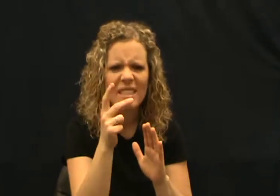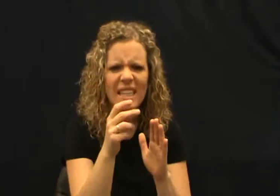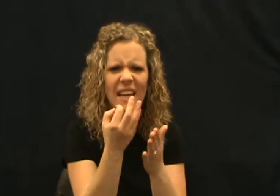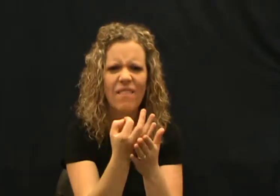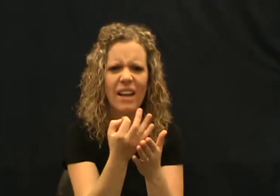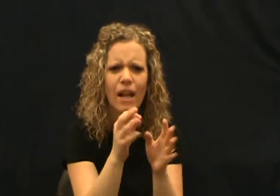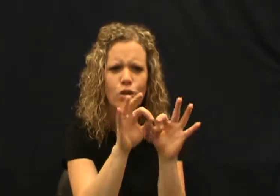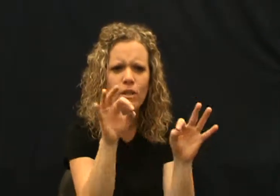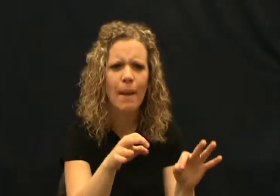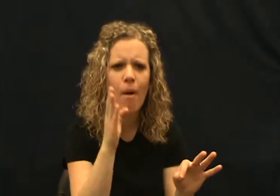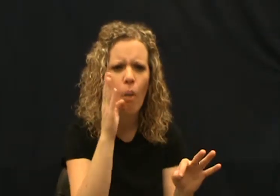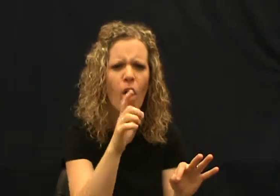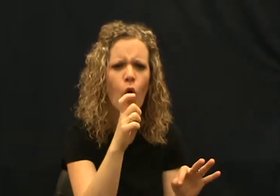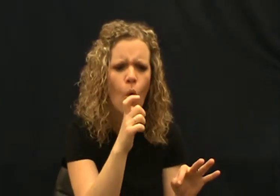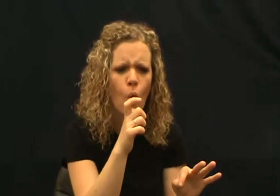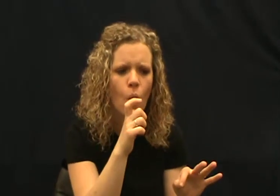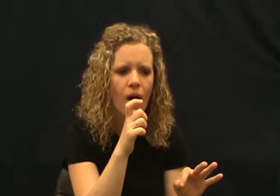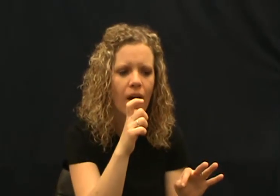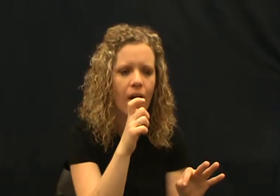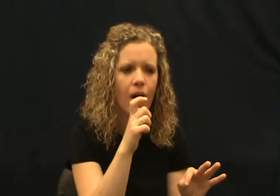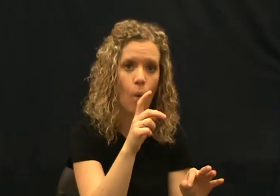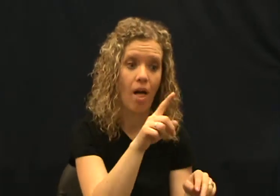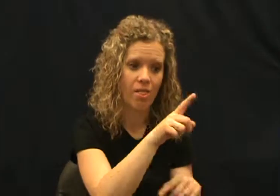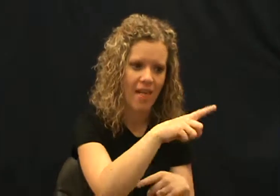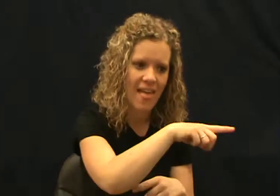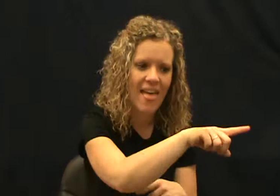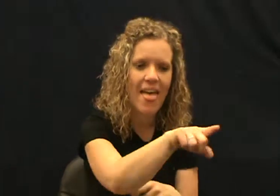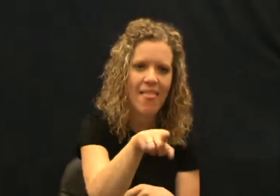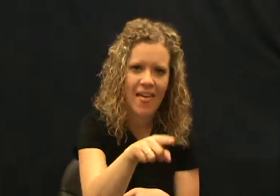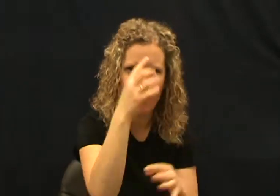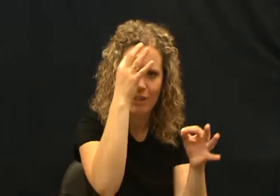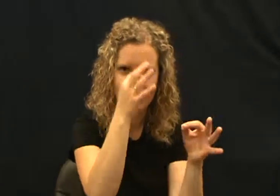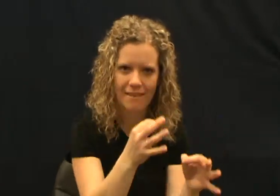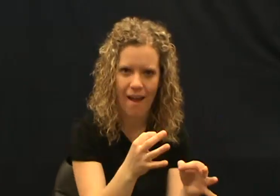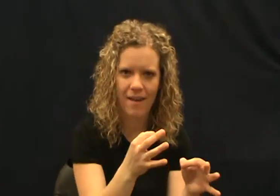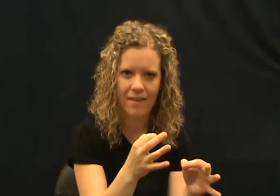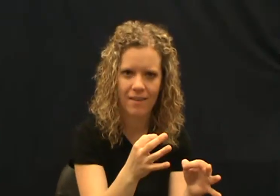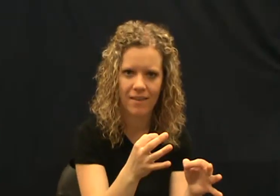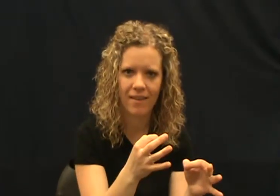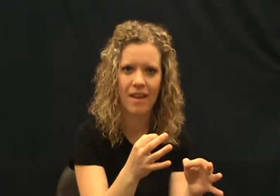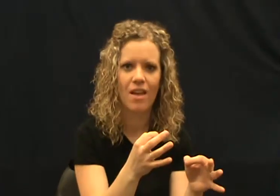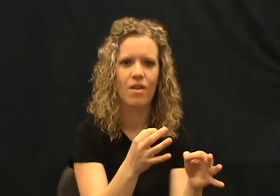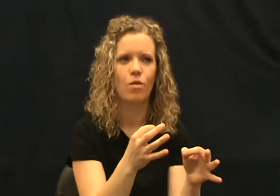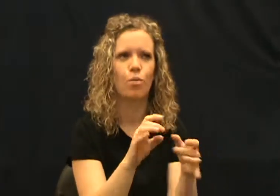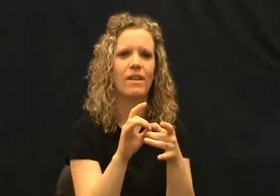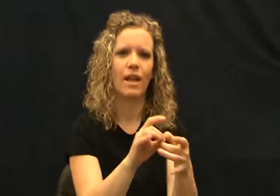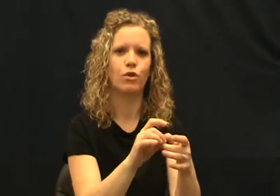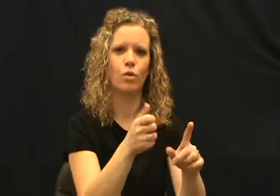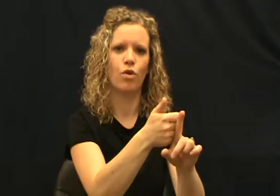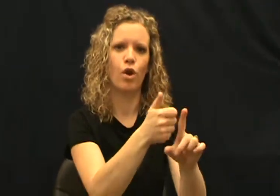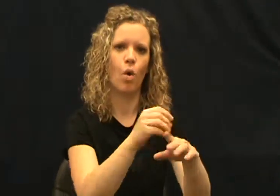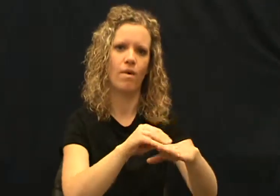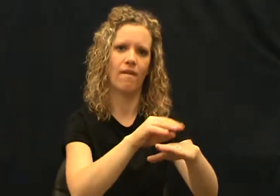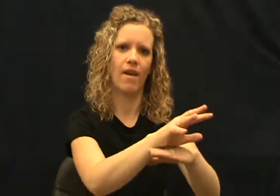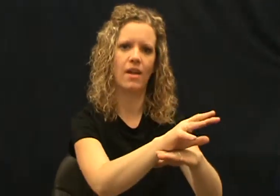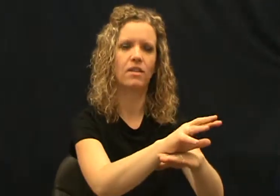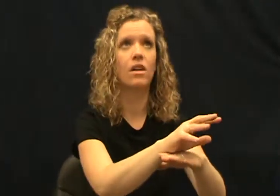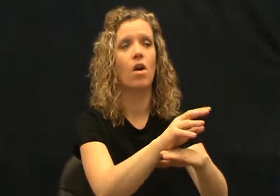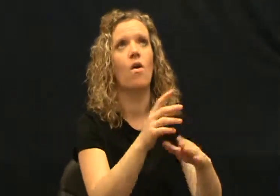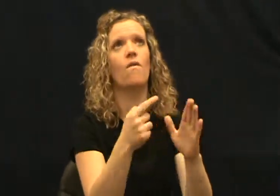decision that affects them financially. And so if we're going to record, if there's some question about the